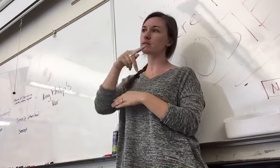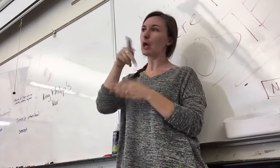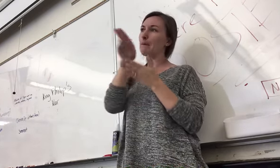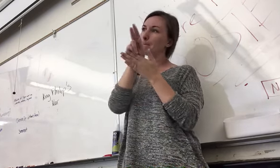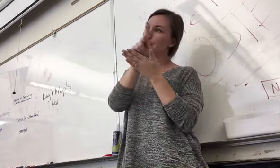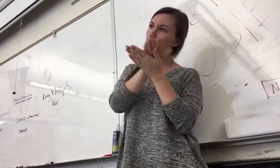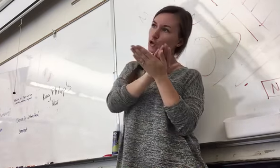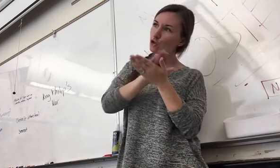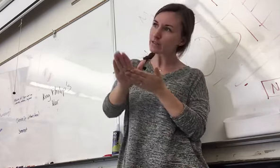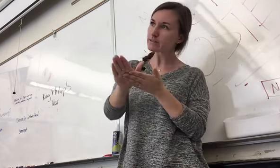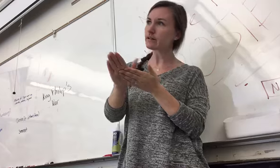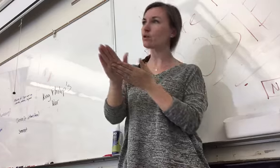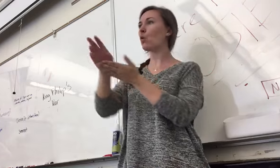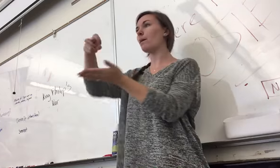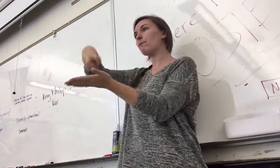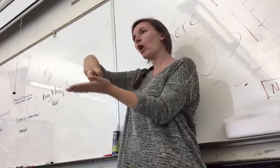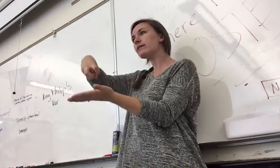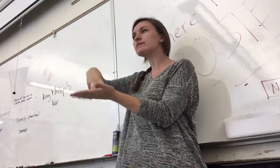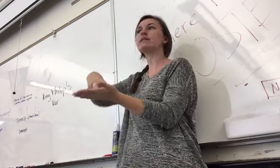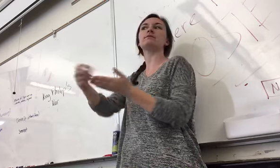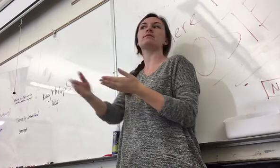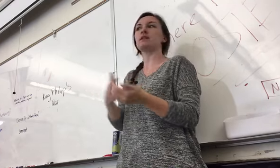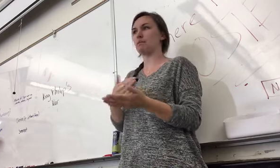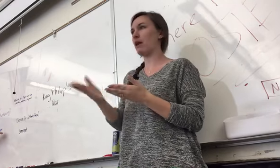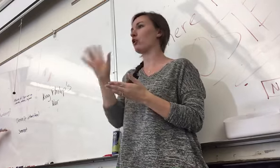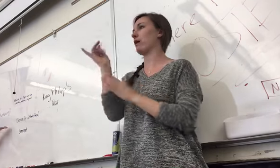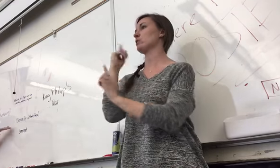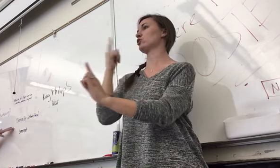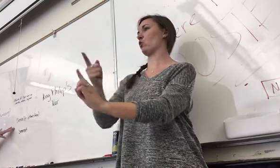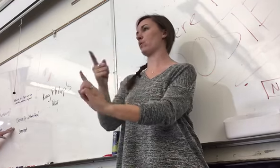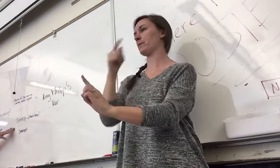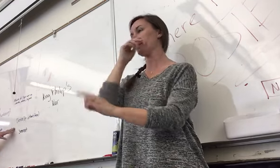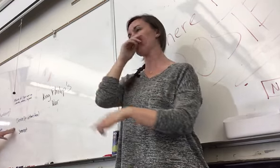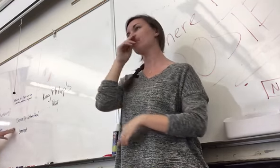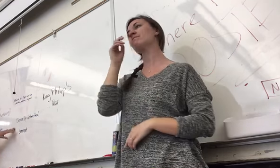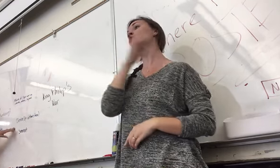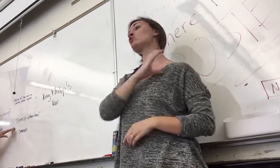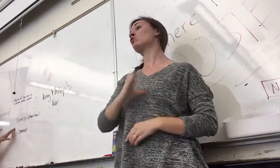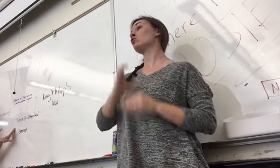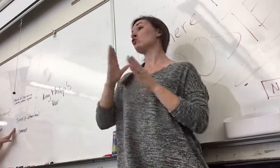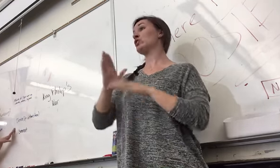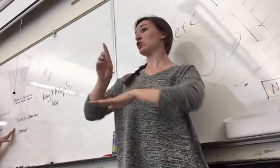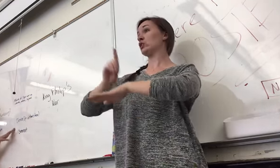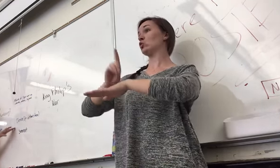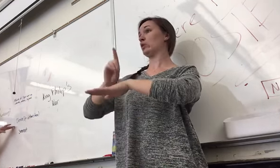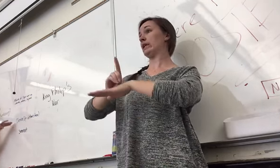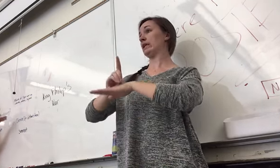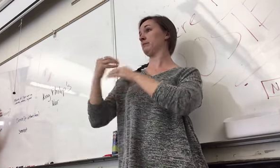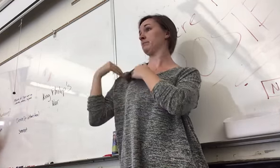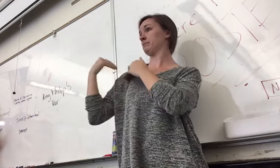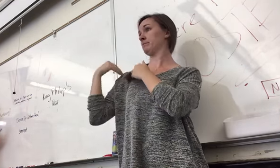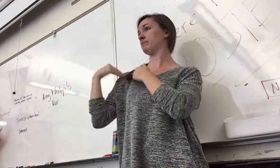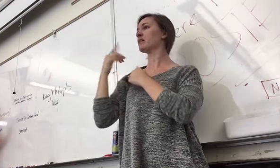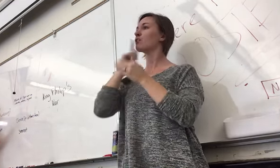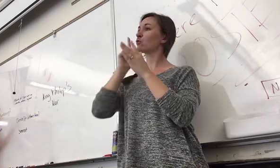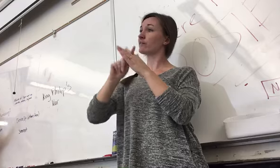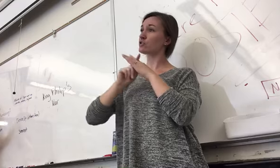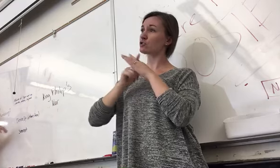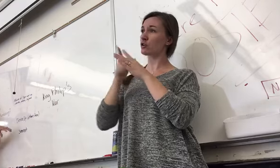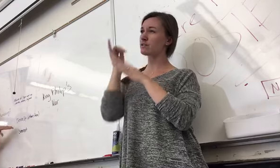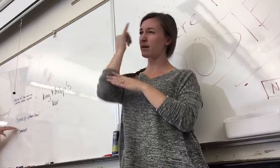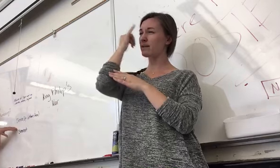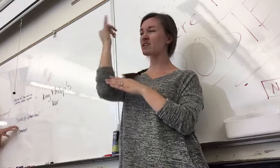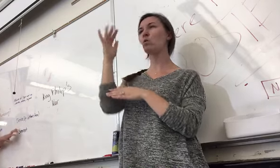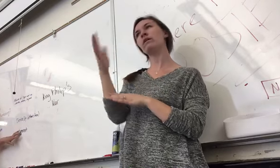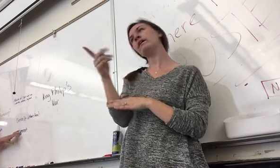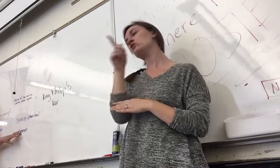traditional Christianity, which is called Protestantism. Now, this Christian duty really starts a lot of this idea. It's a